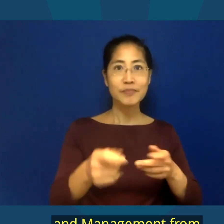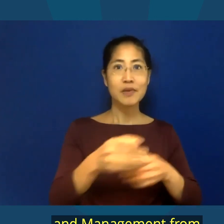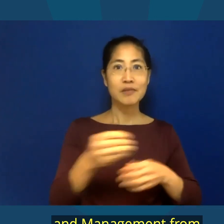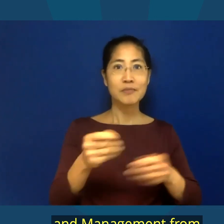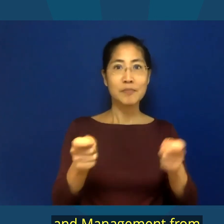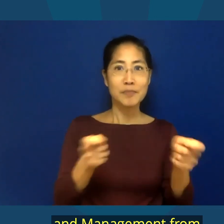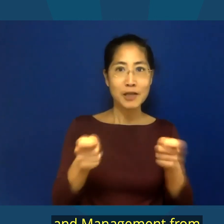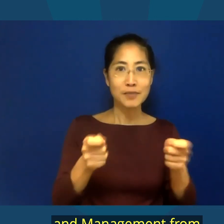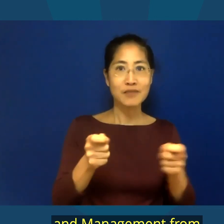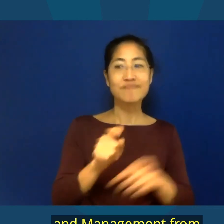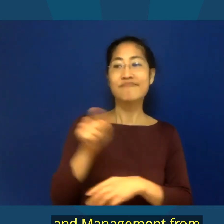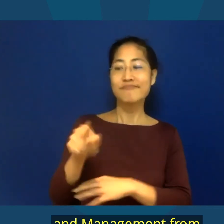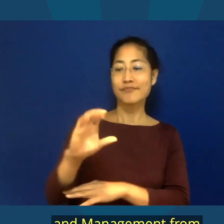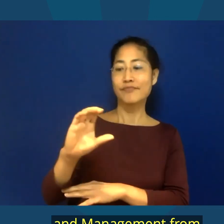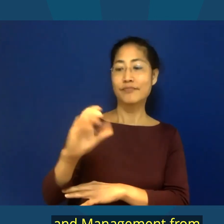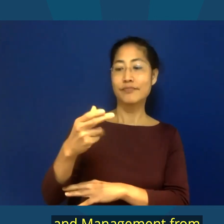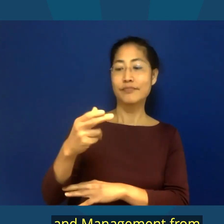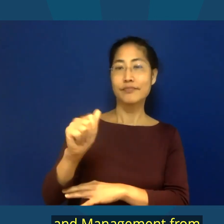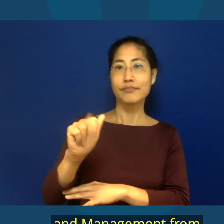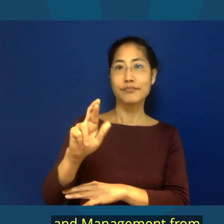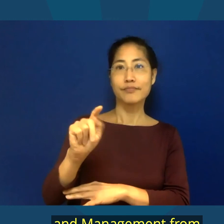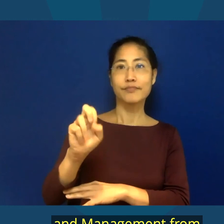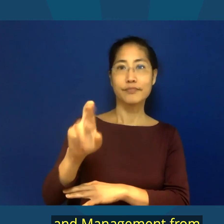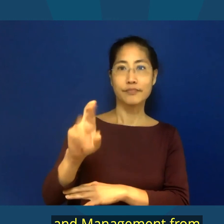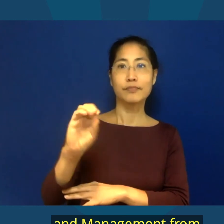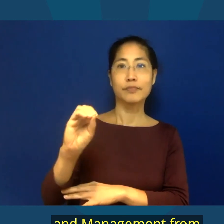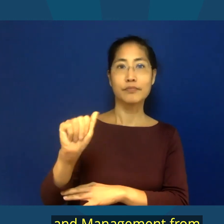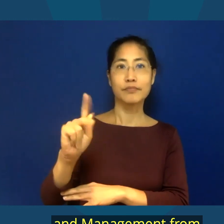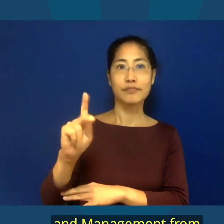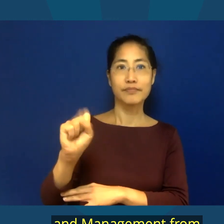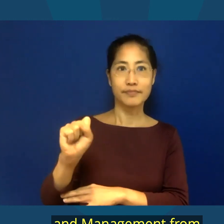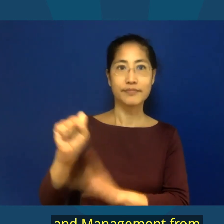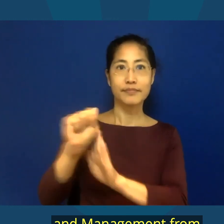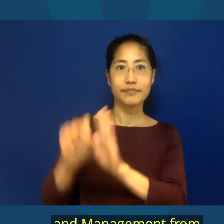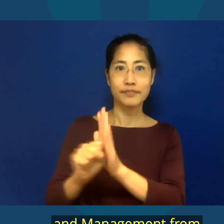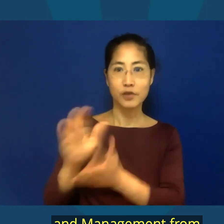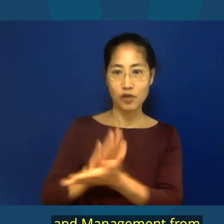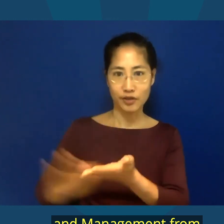and Management from Charter Oaks State College.